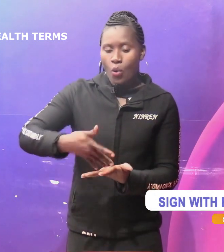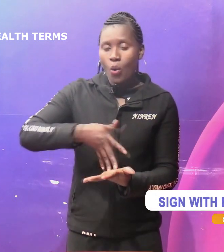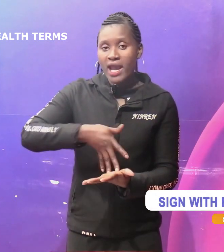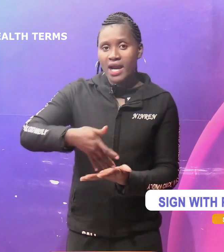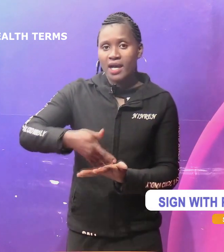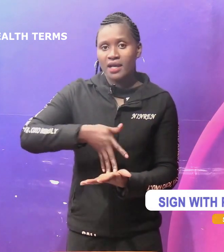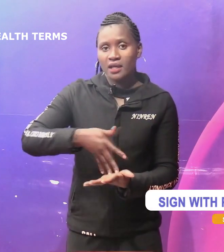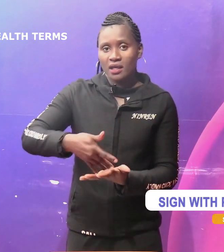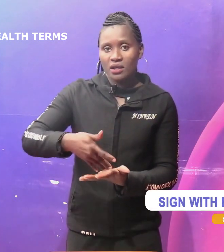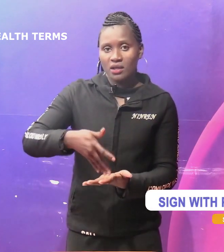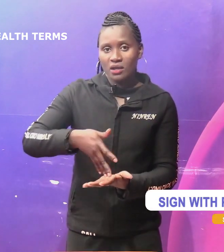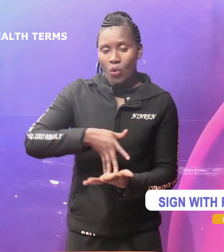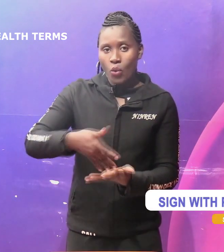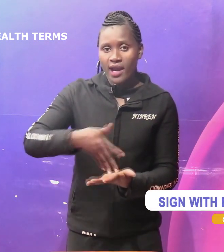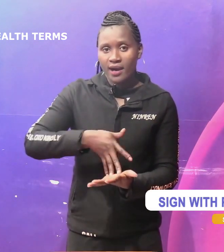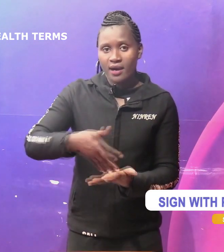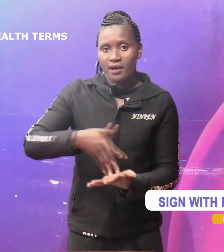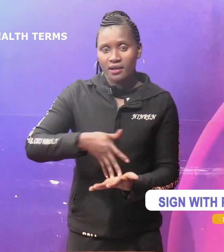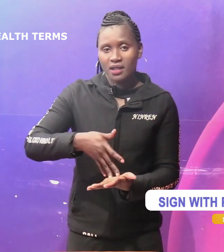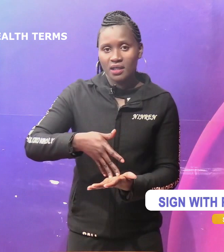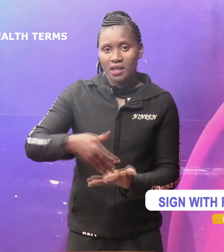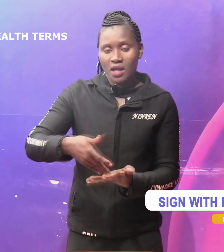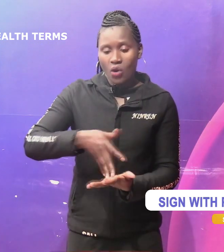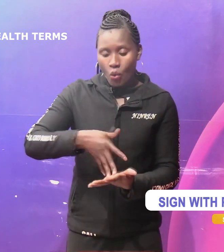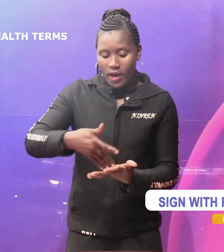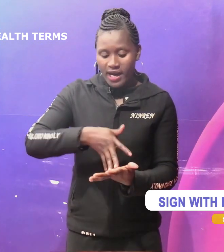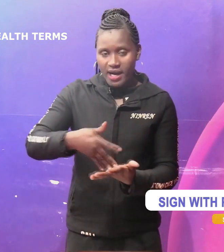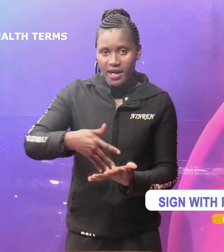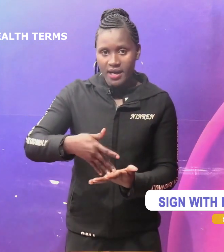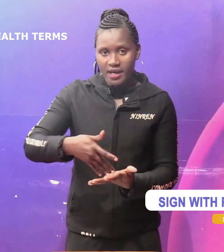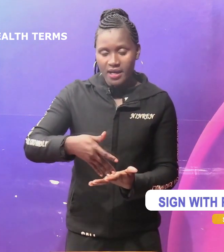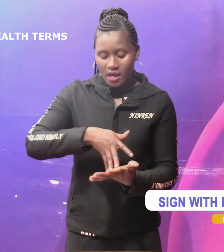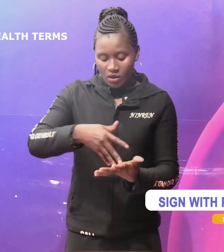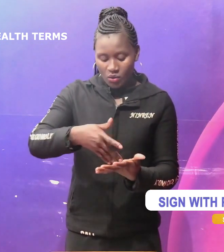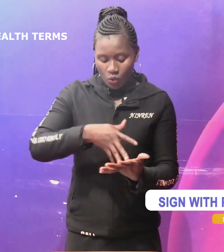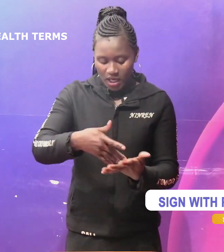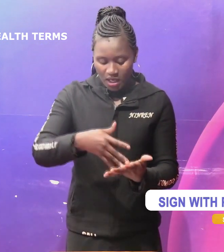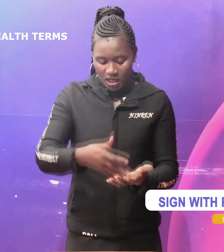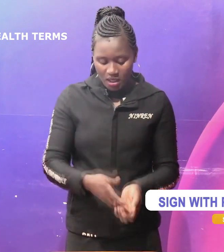Weak. Weak. Weak. Weak.